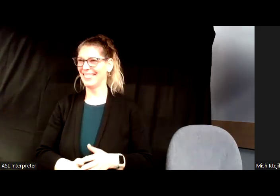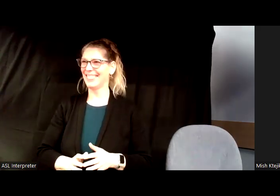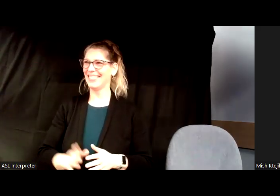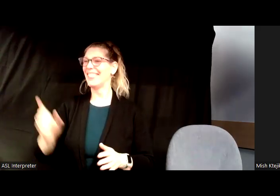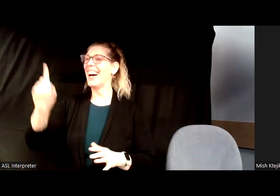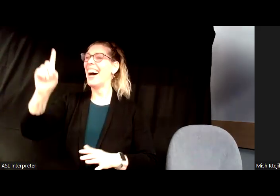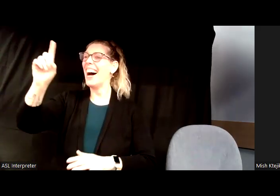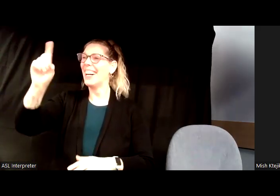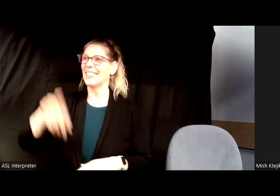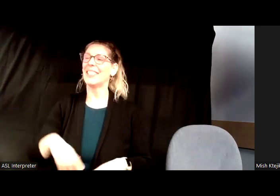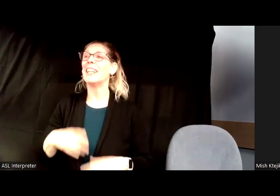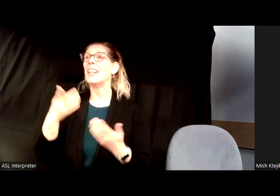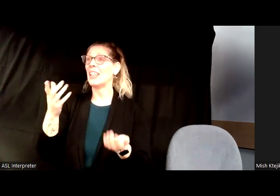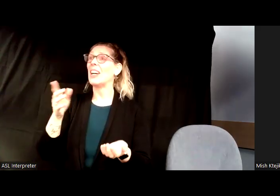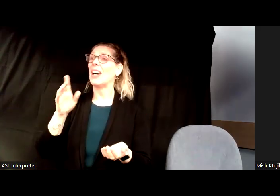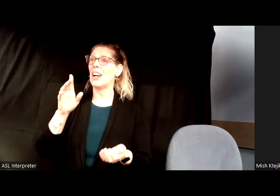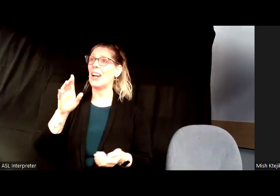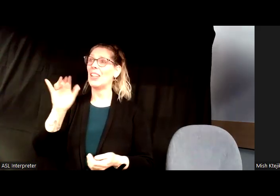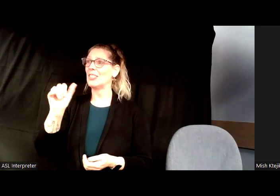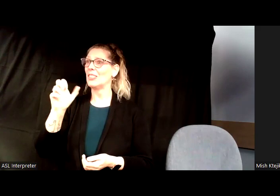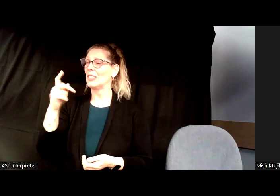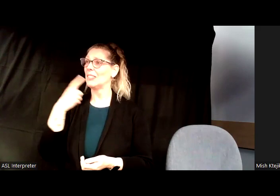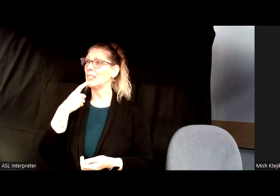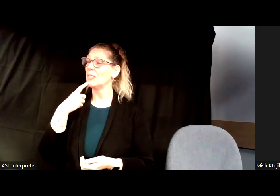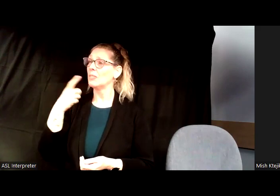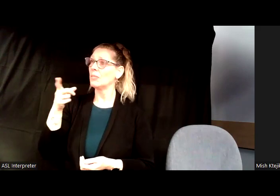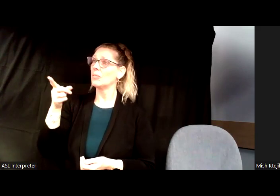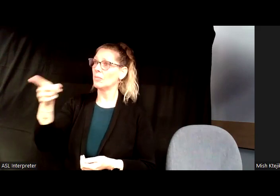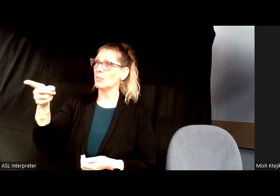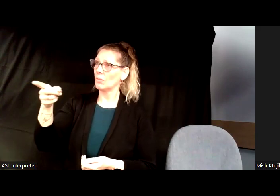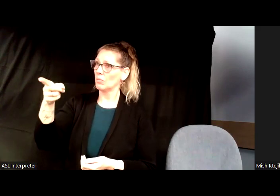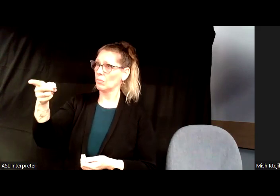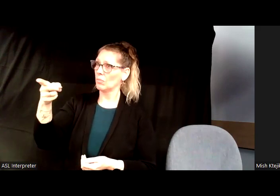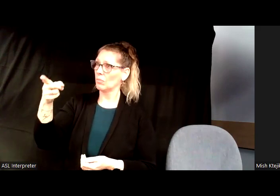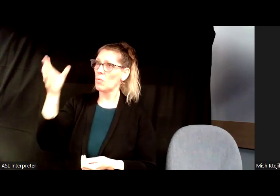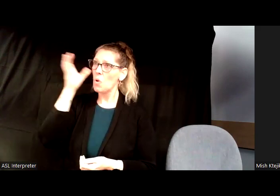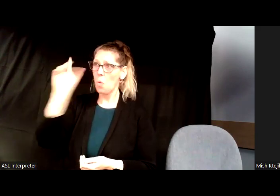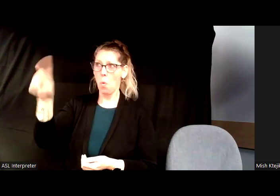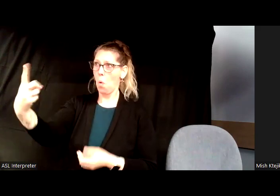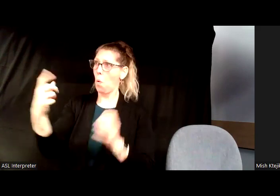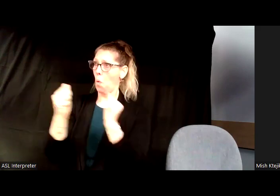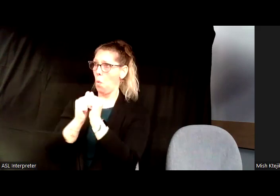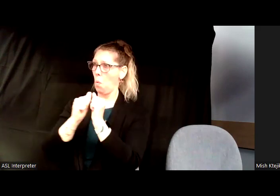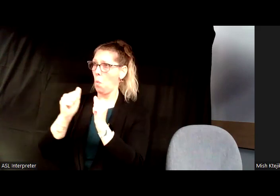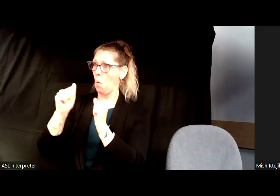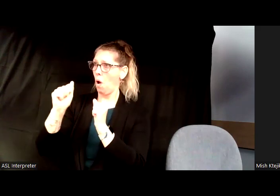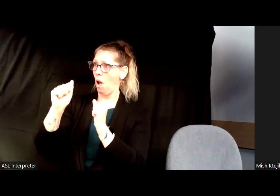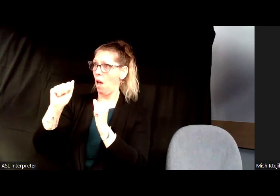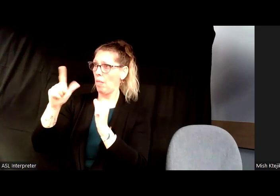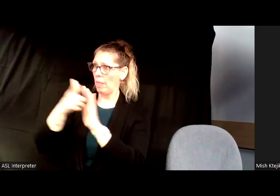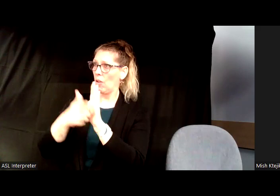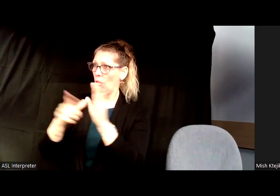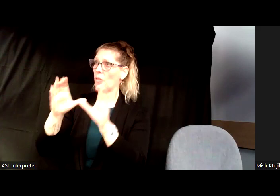Mitch, where are you? This is, Jack, I believe, Colleen is the only one with legal licensure.